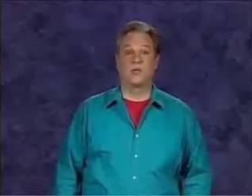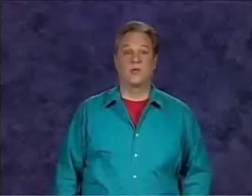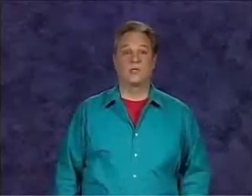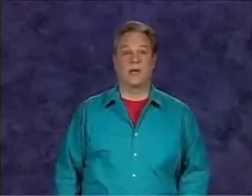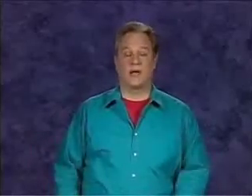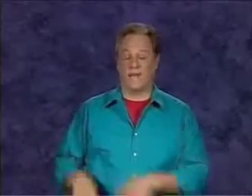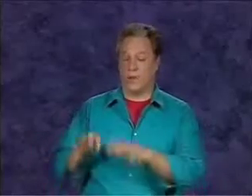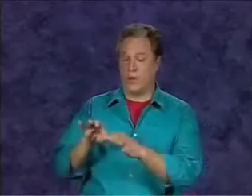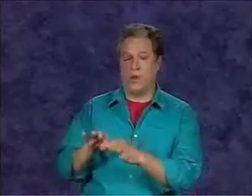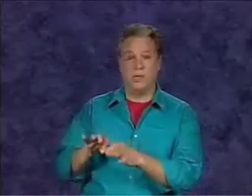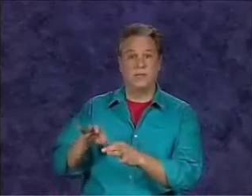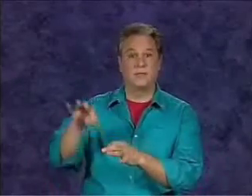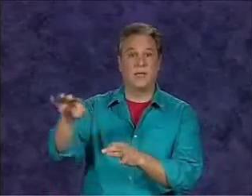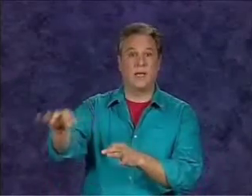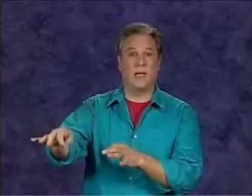the sign for delay.